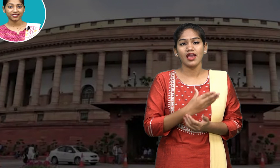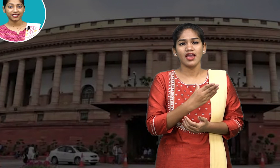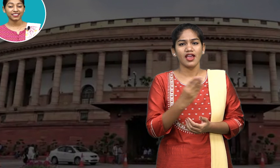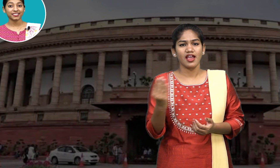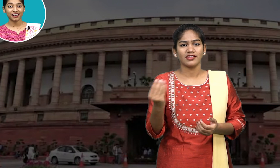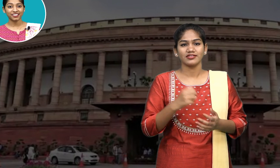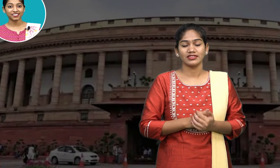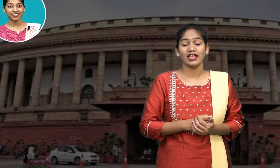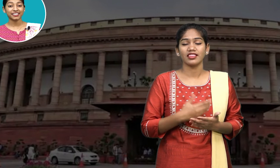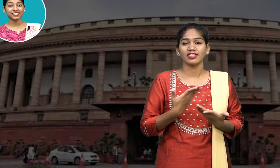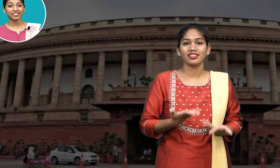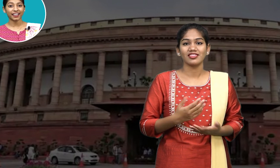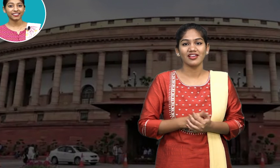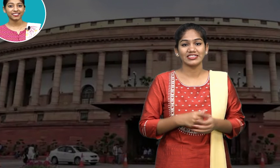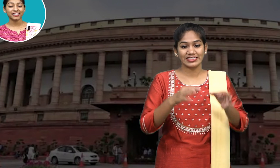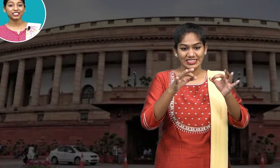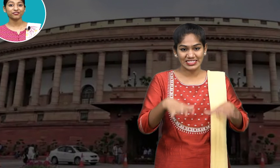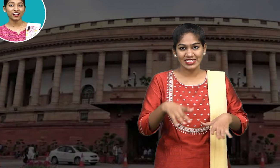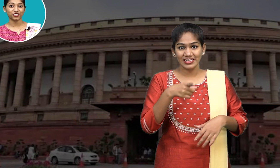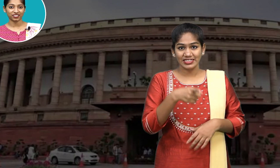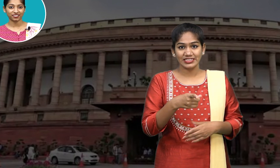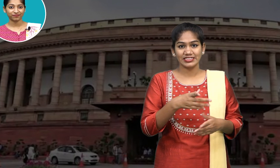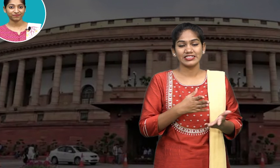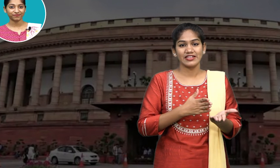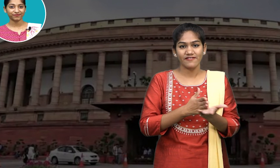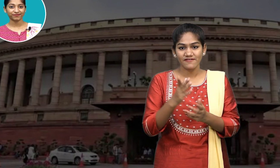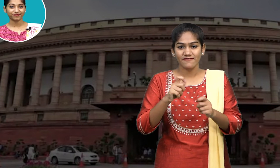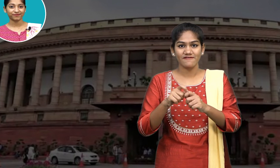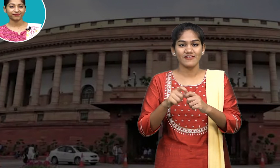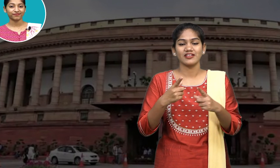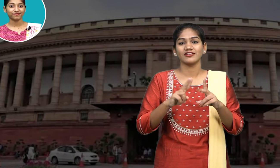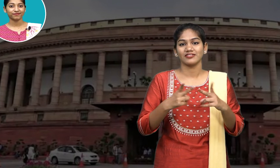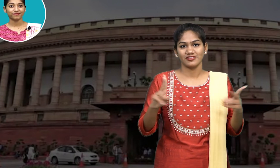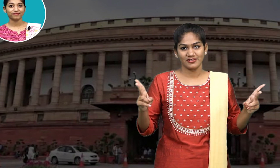and thus decide its function.